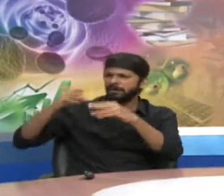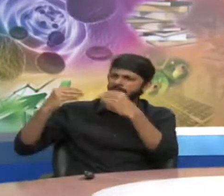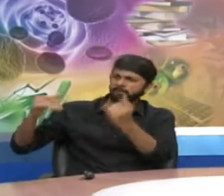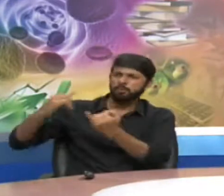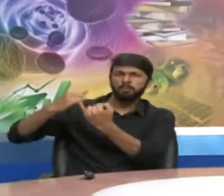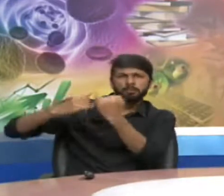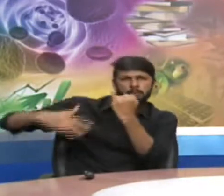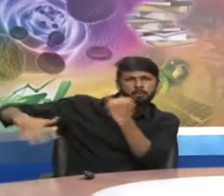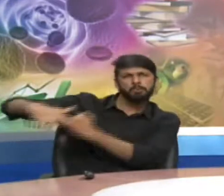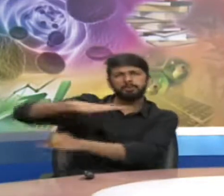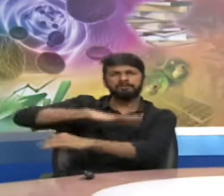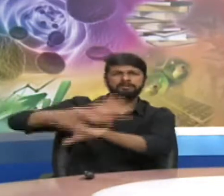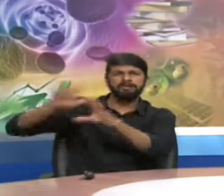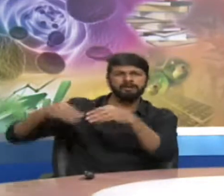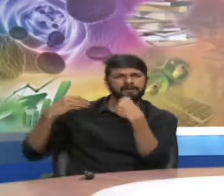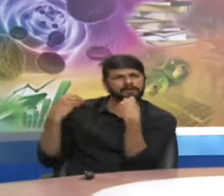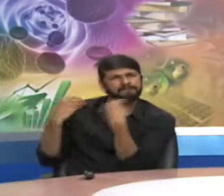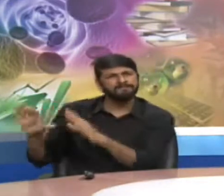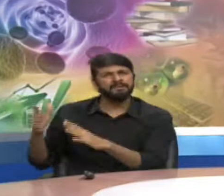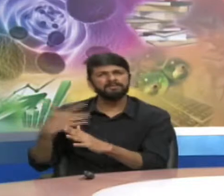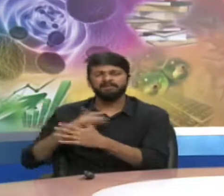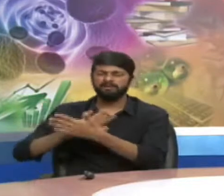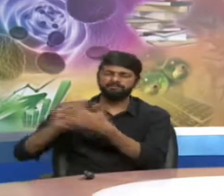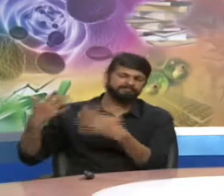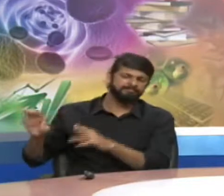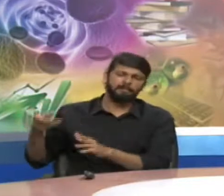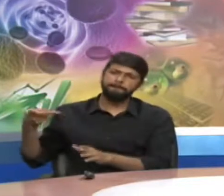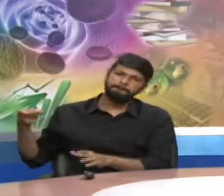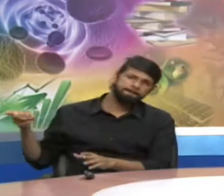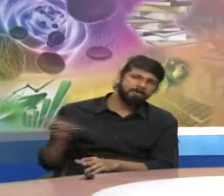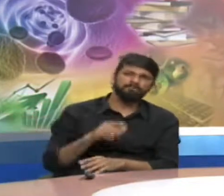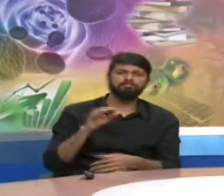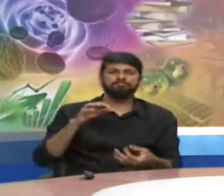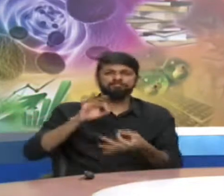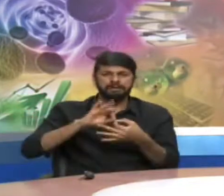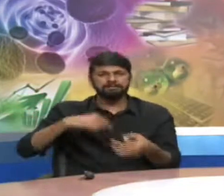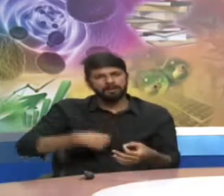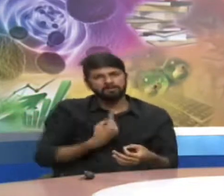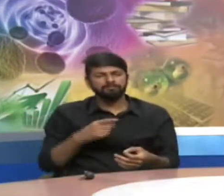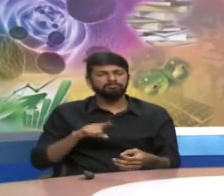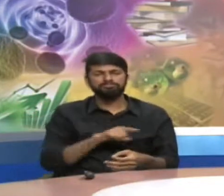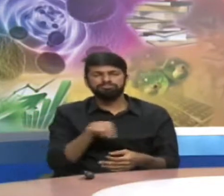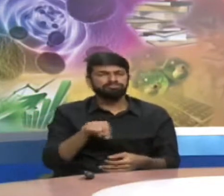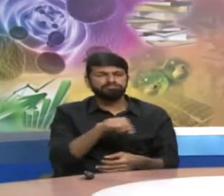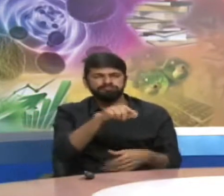and incidents from his previous incarnations.